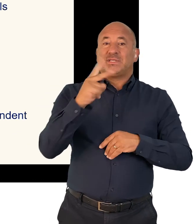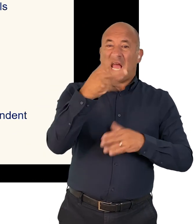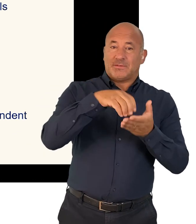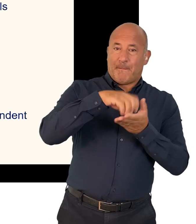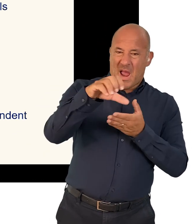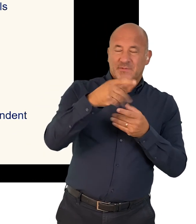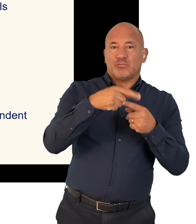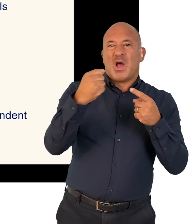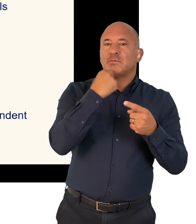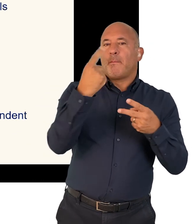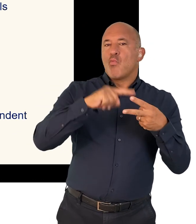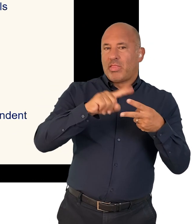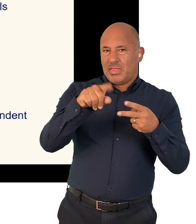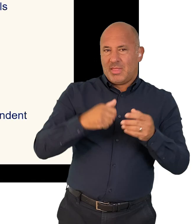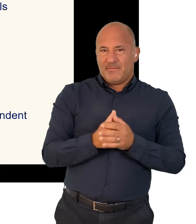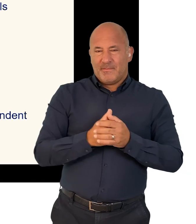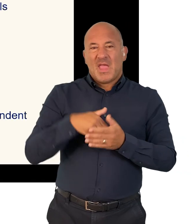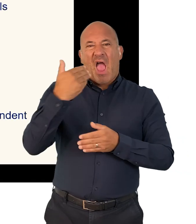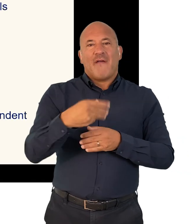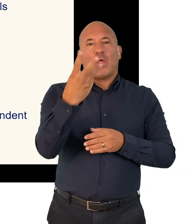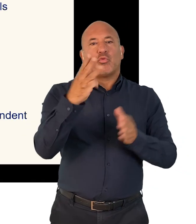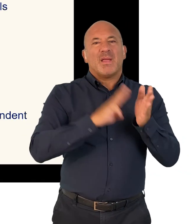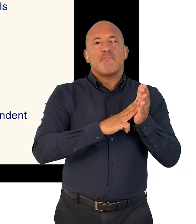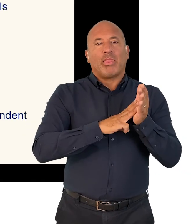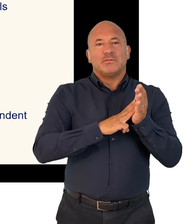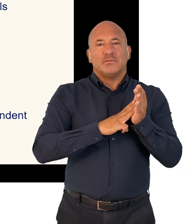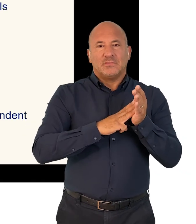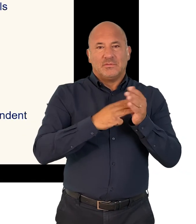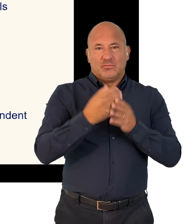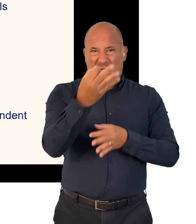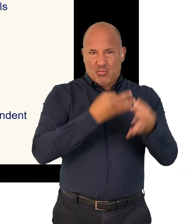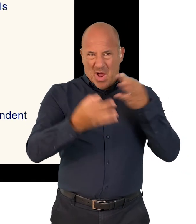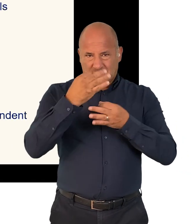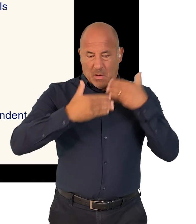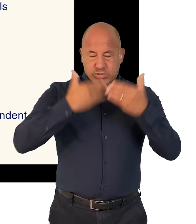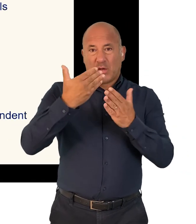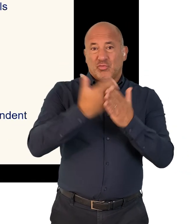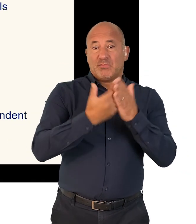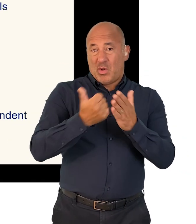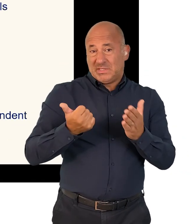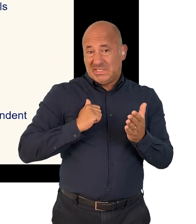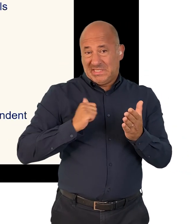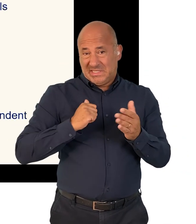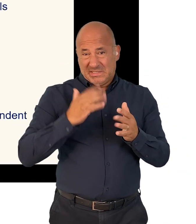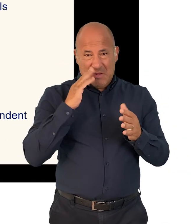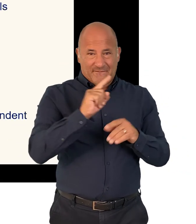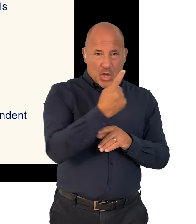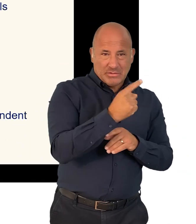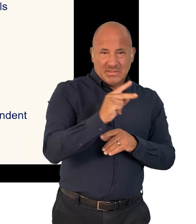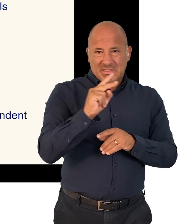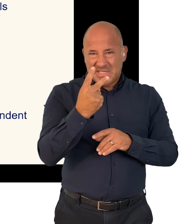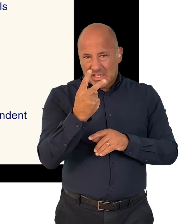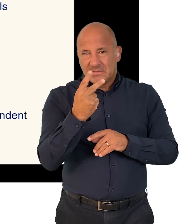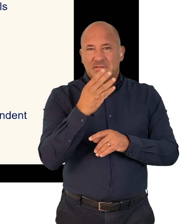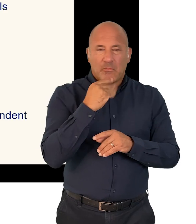Strand 1. Quarterly payment requests and progress reports will be required at various intervals: first,